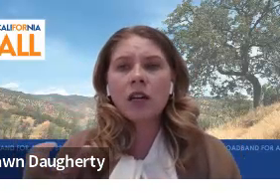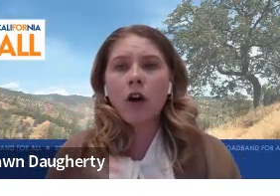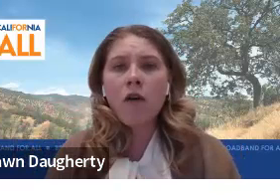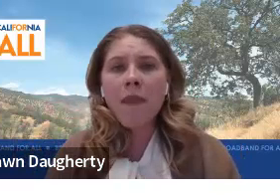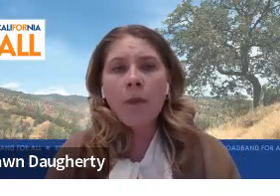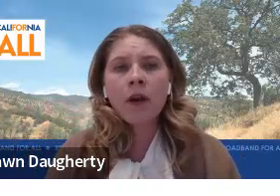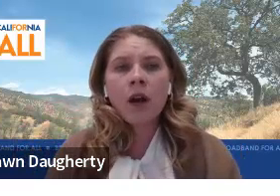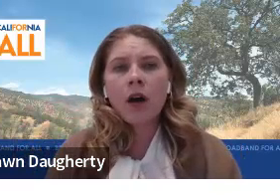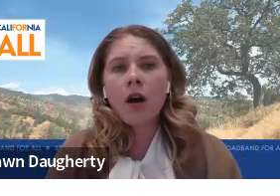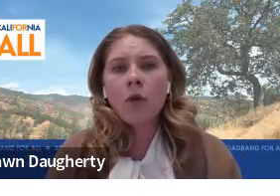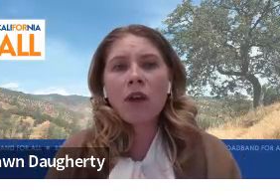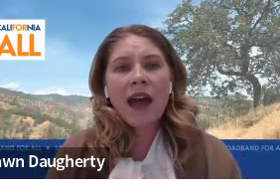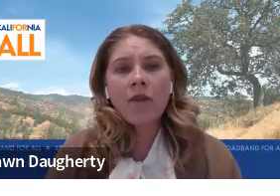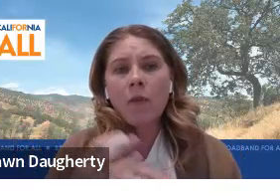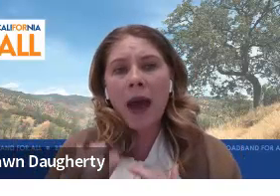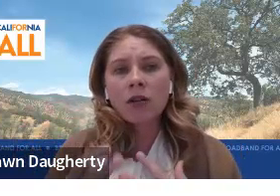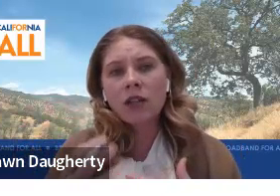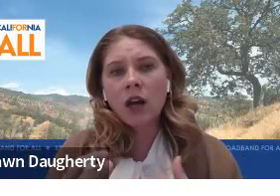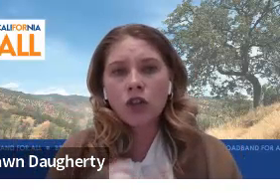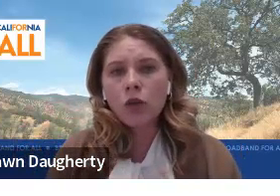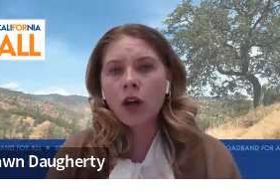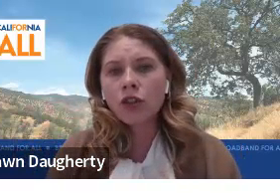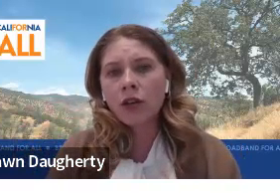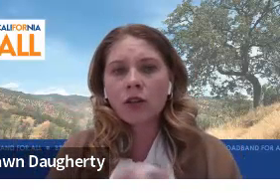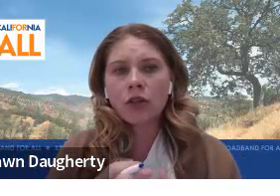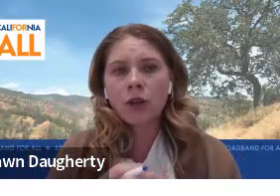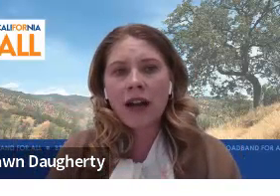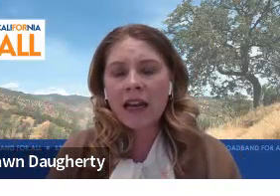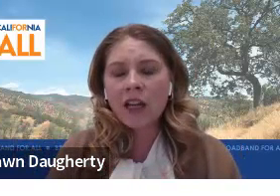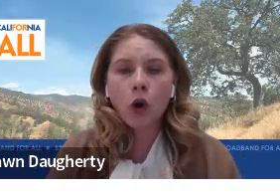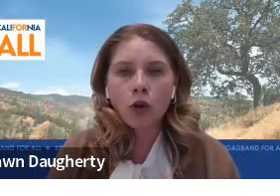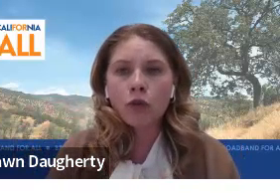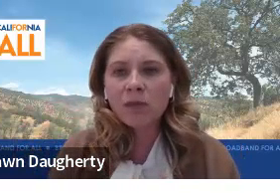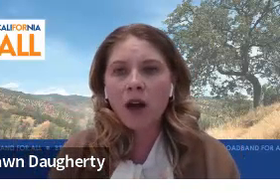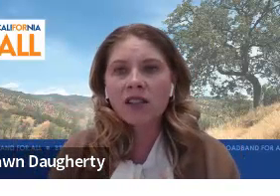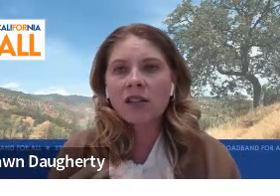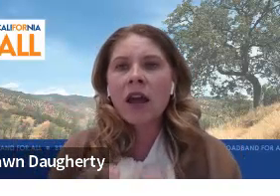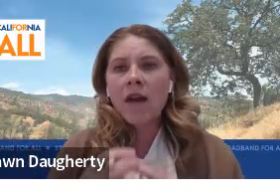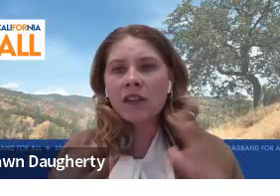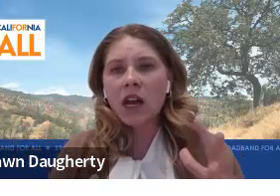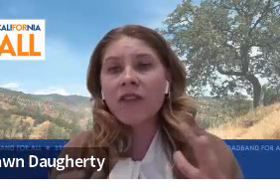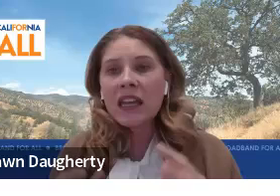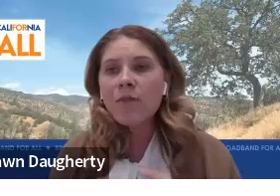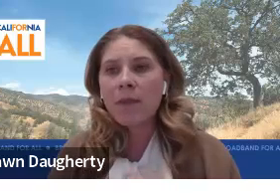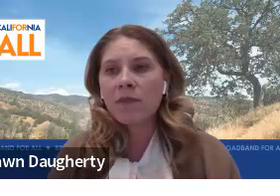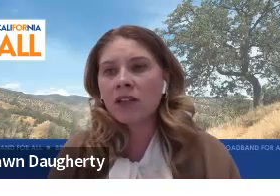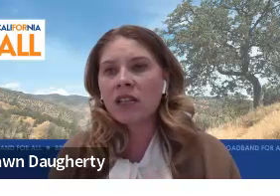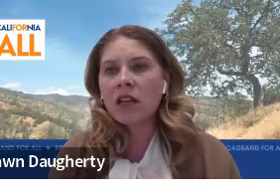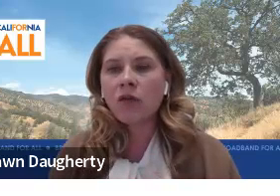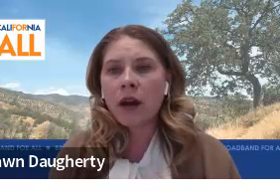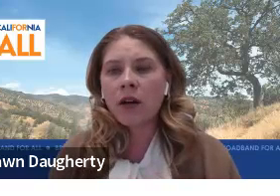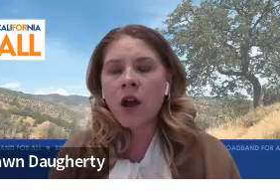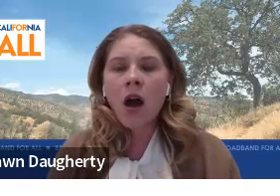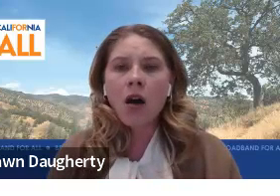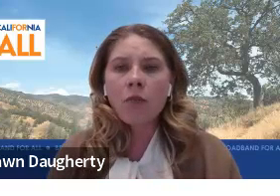As you can see here on the map, we have about 200 or 280 total responses, and that's kind of a heat map that we